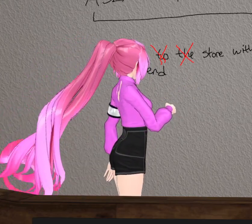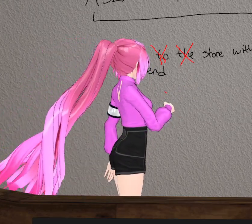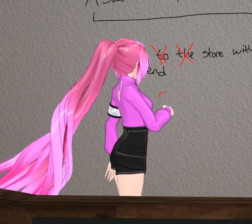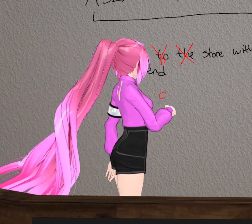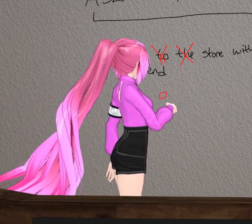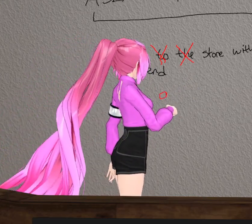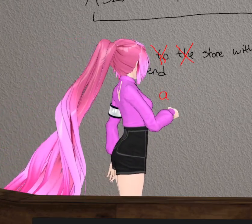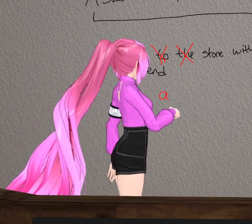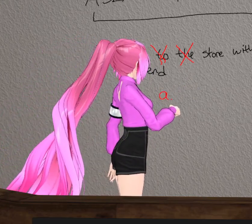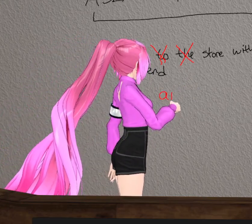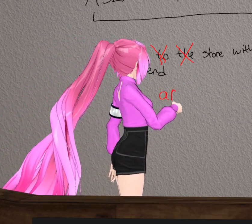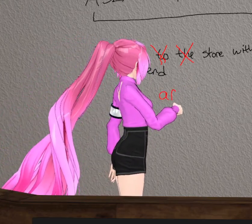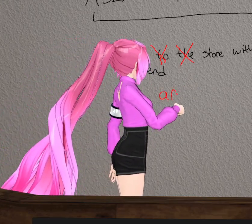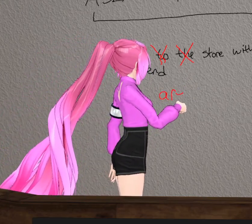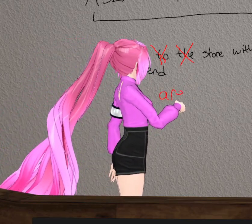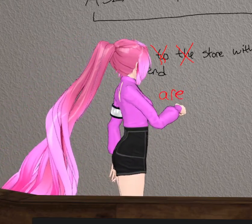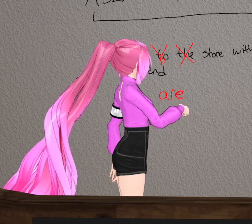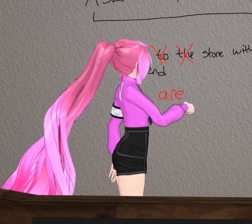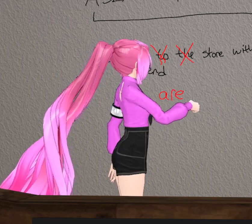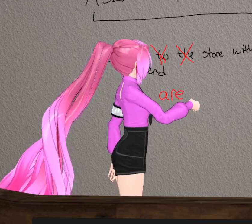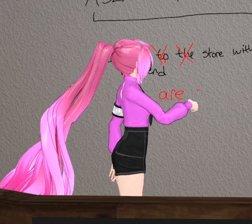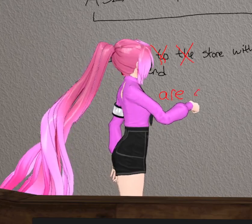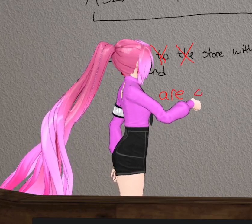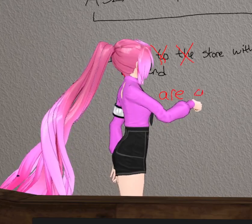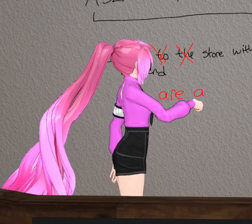not going to say things like are, am,